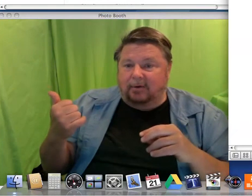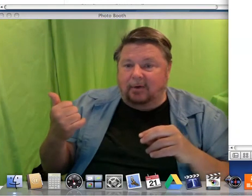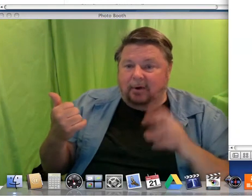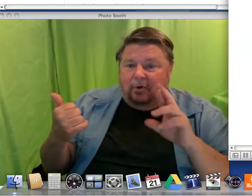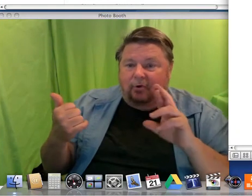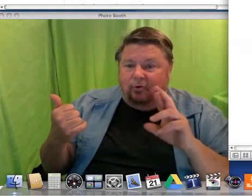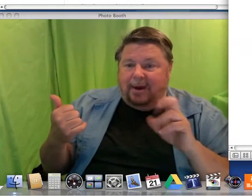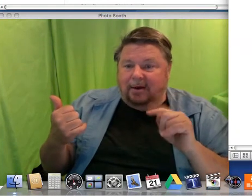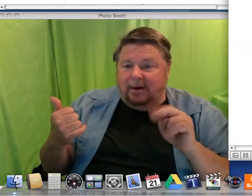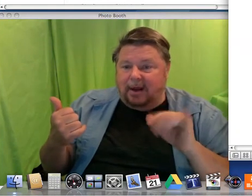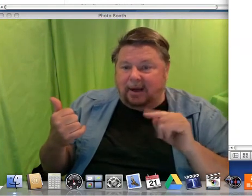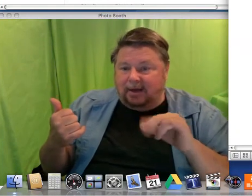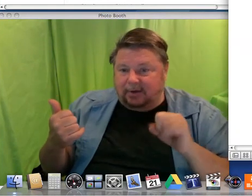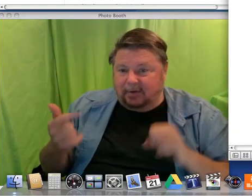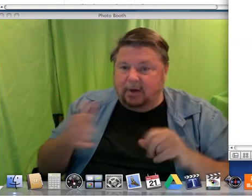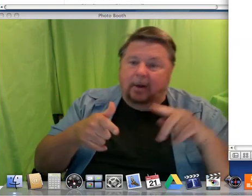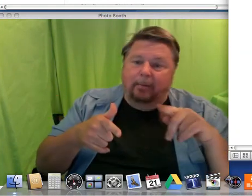retinitis